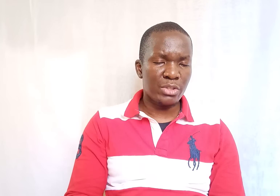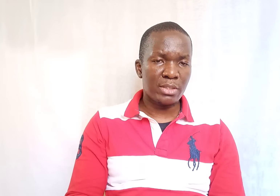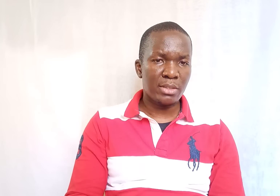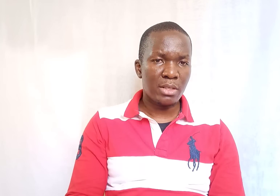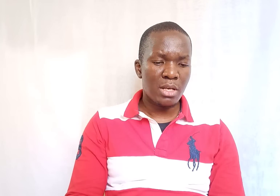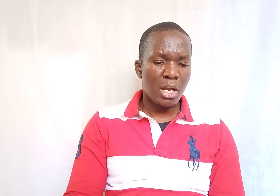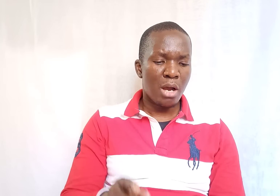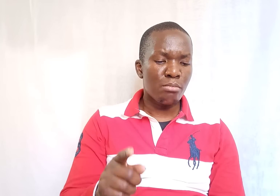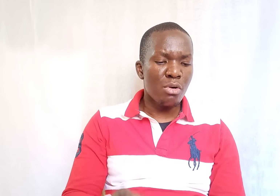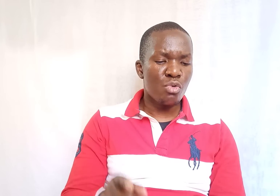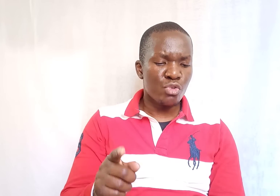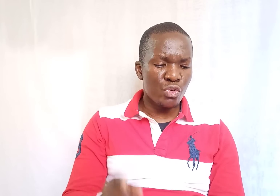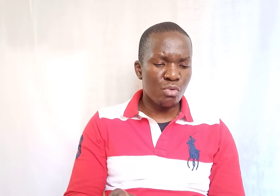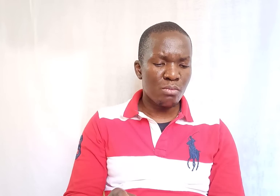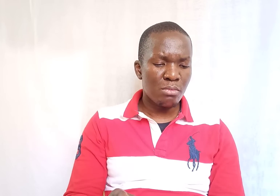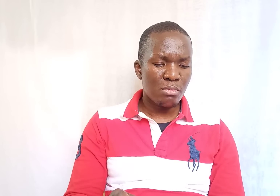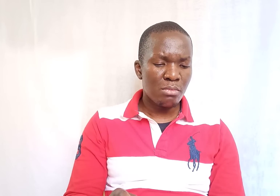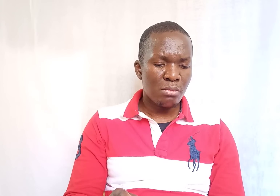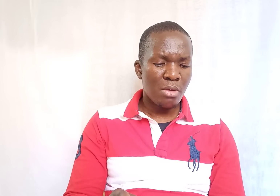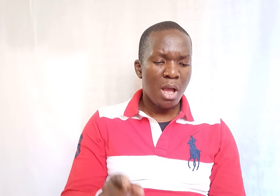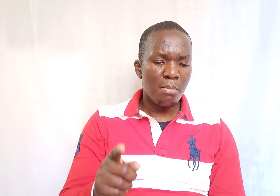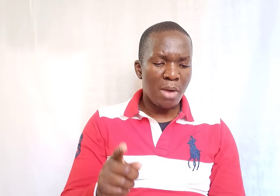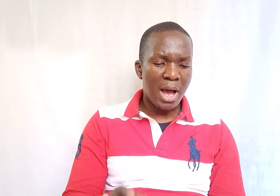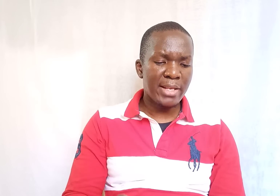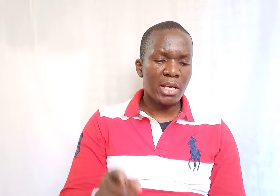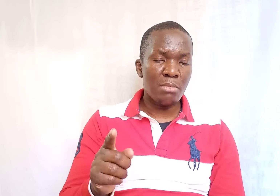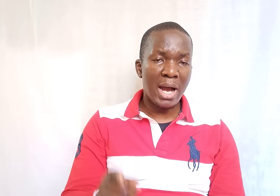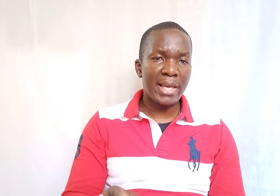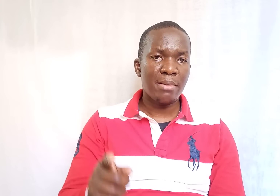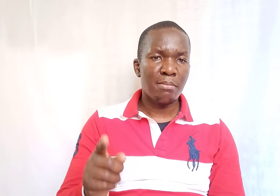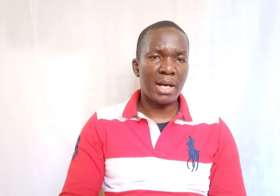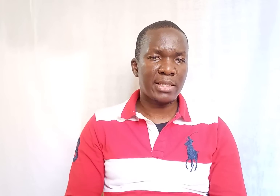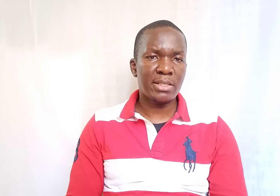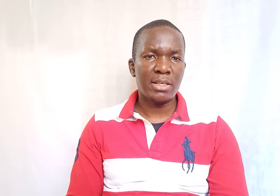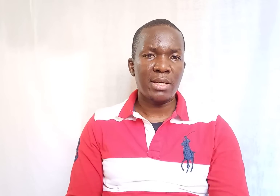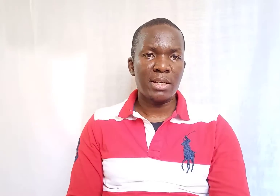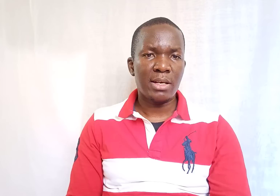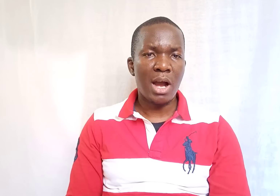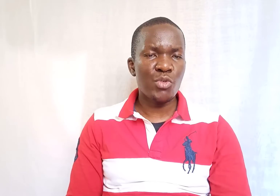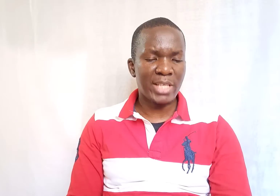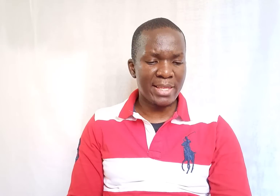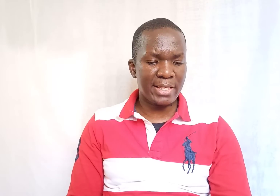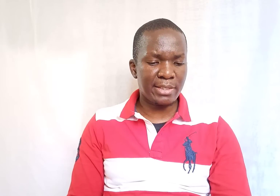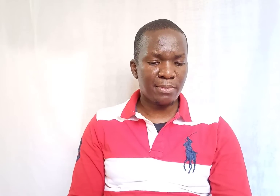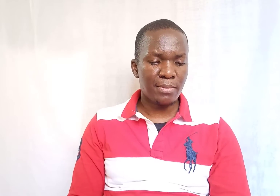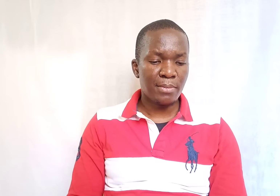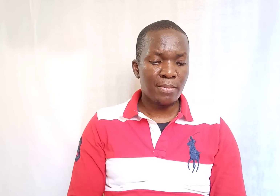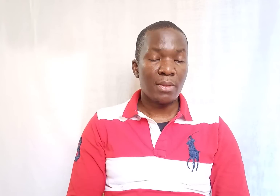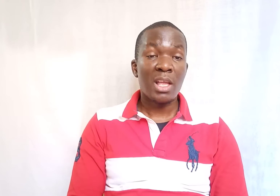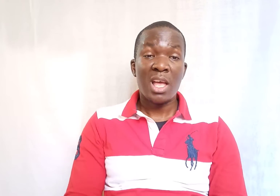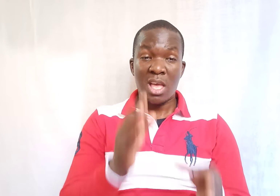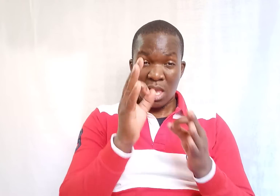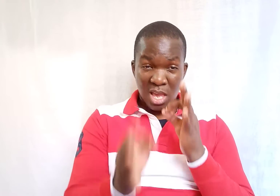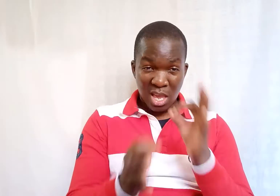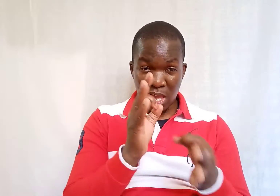lose, book new, man buy must. How do you sign this?